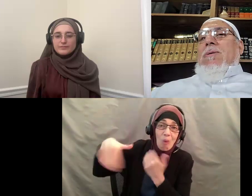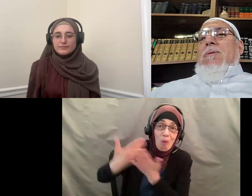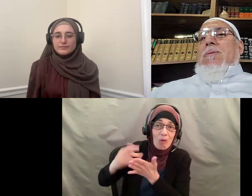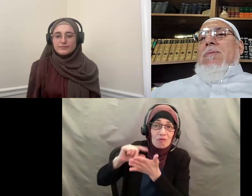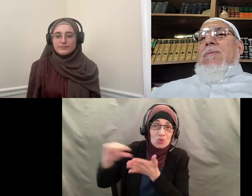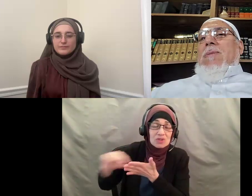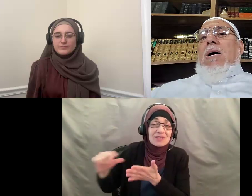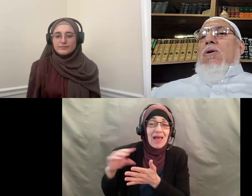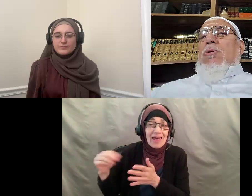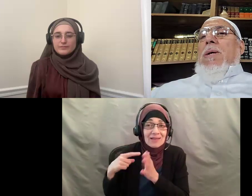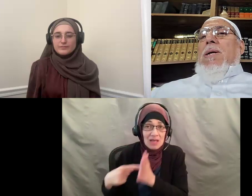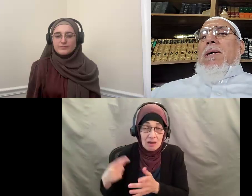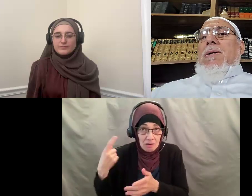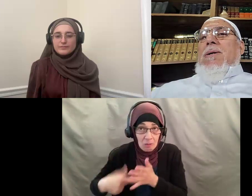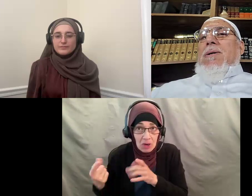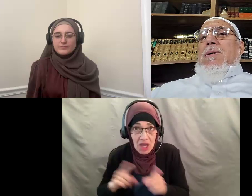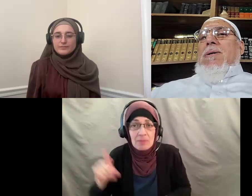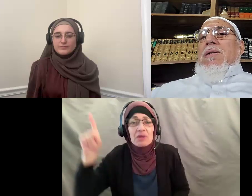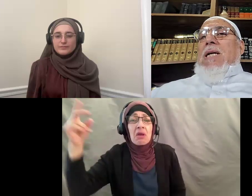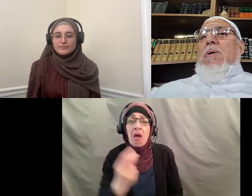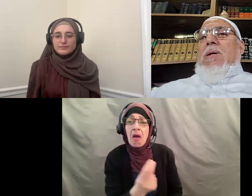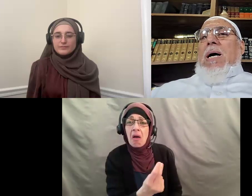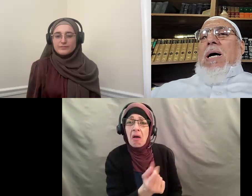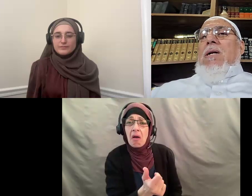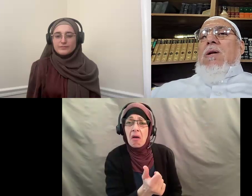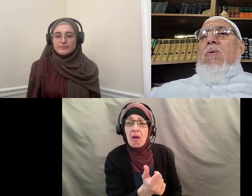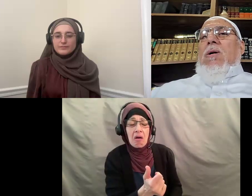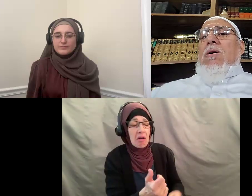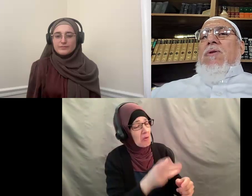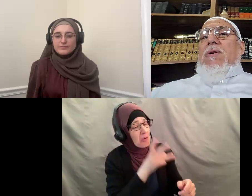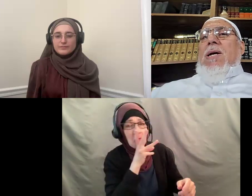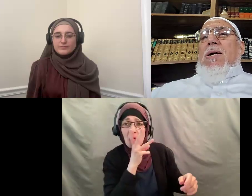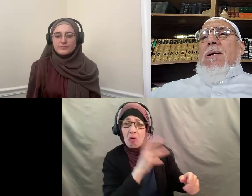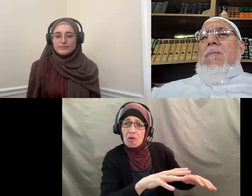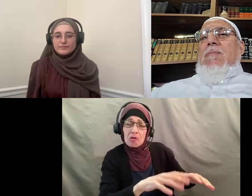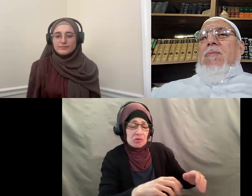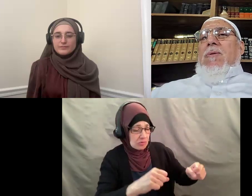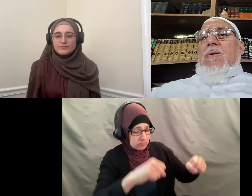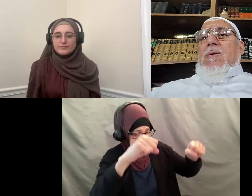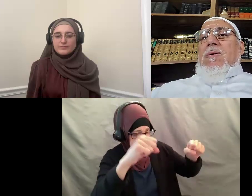Finished. A whole community drowned under the water of the sea.